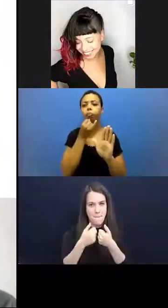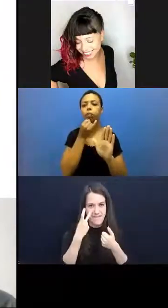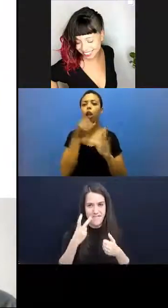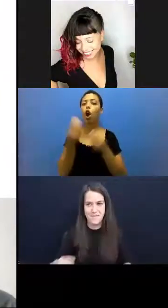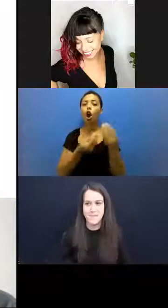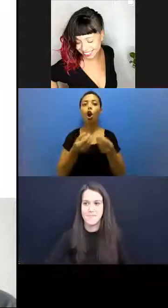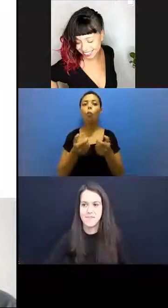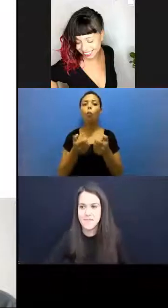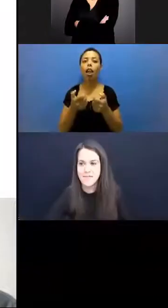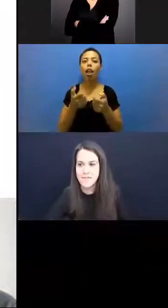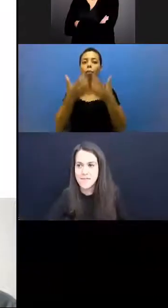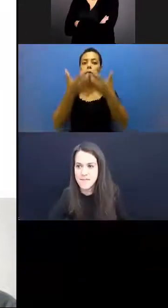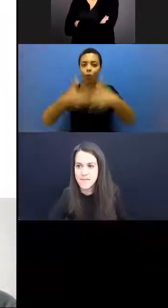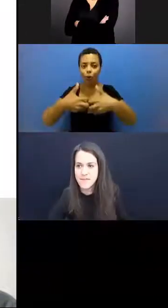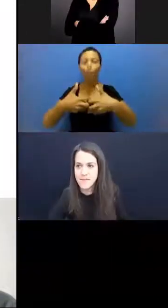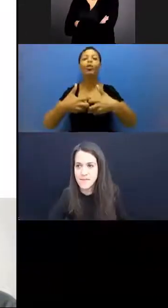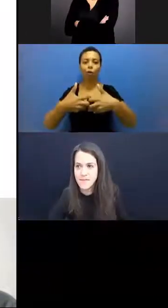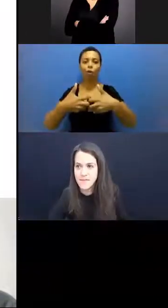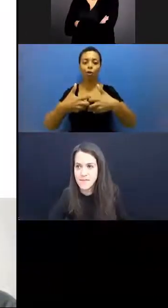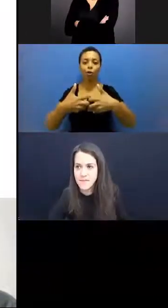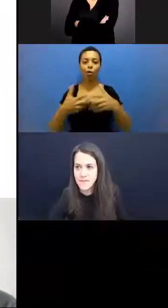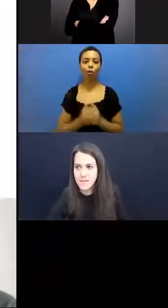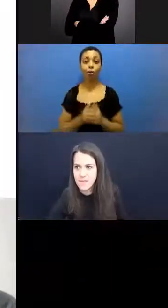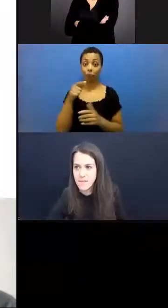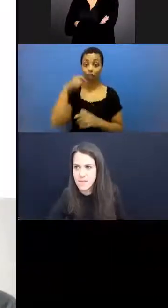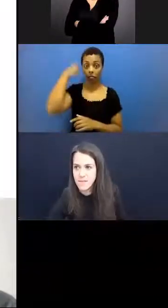In this video, a person with deaf blindness is playing the game,